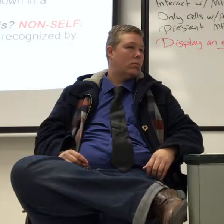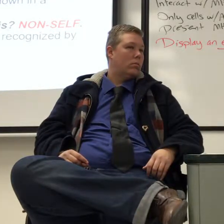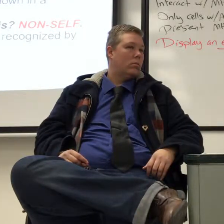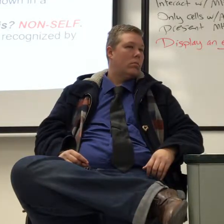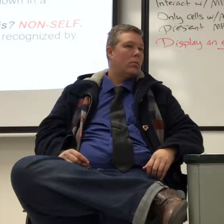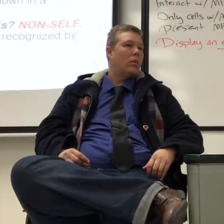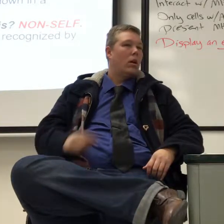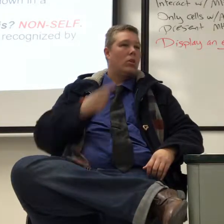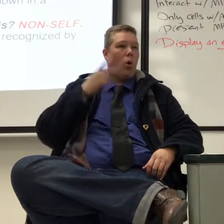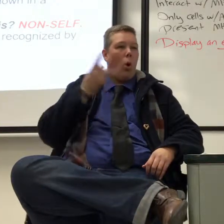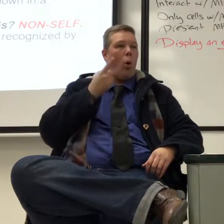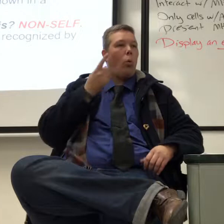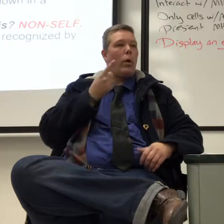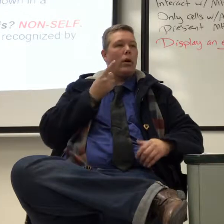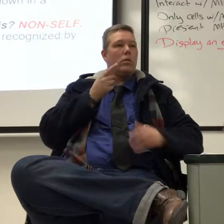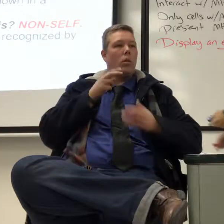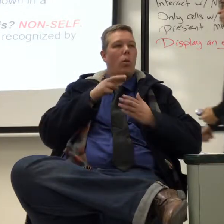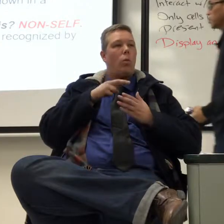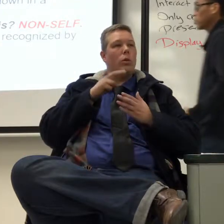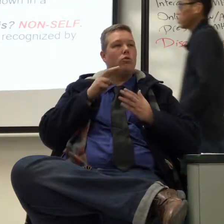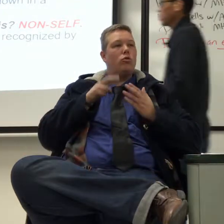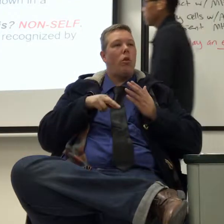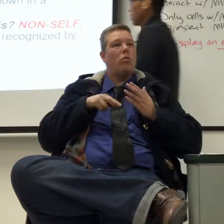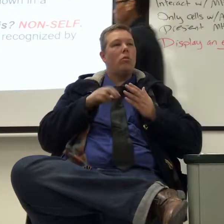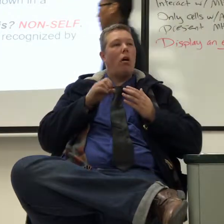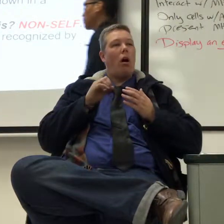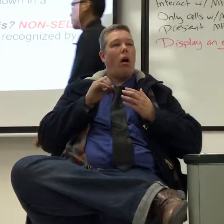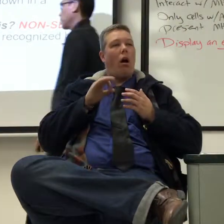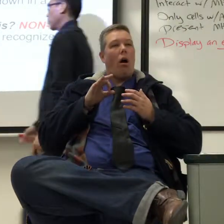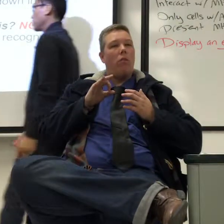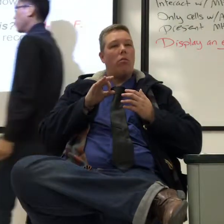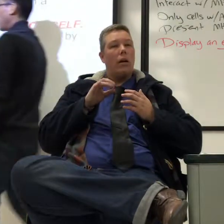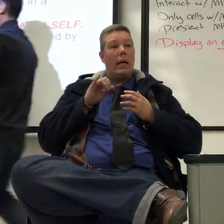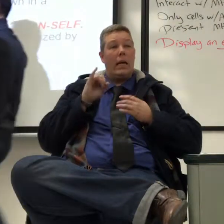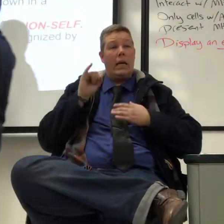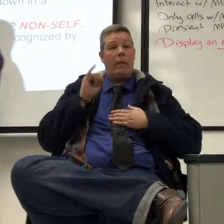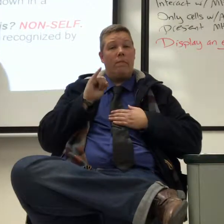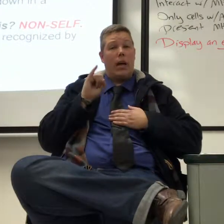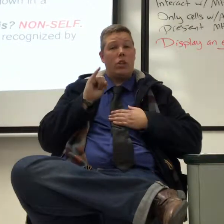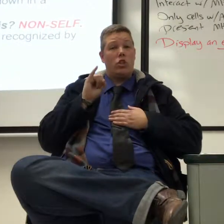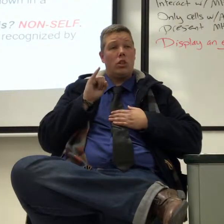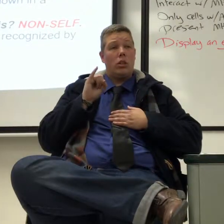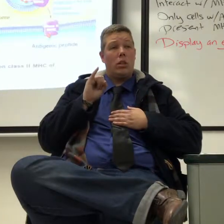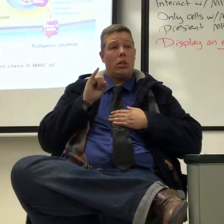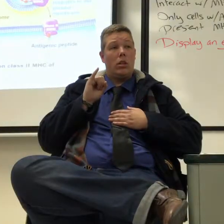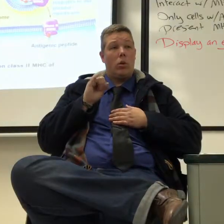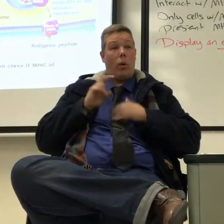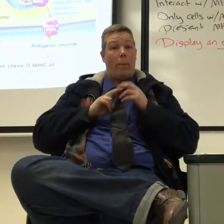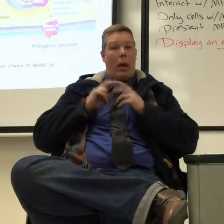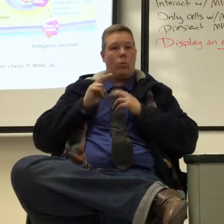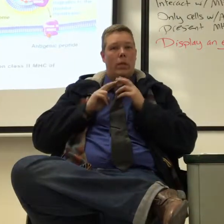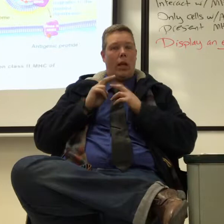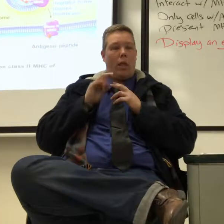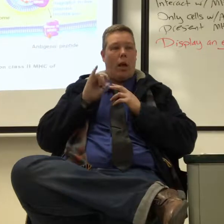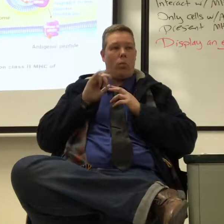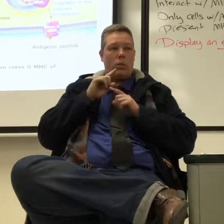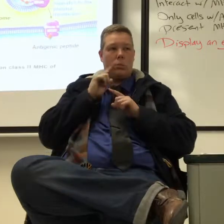always the result of an infection you're mounting a response to, and that's shown here.